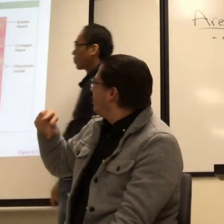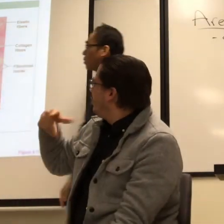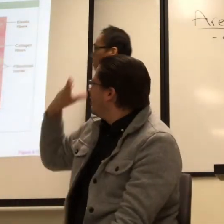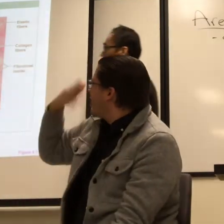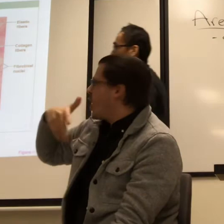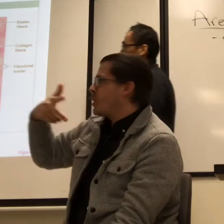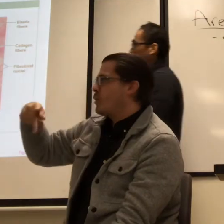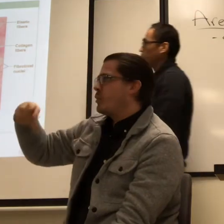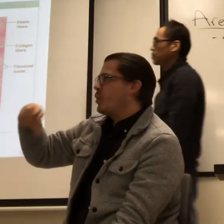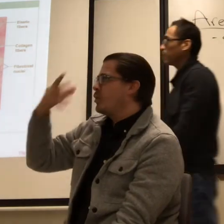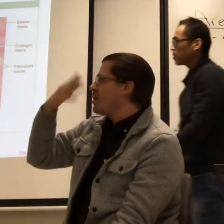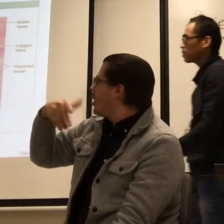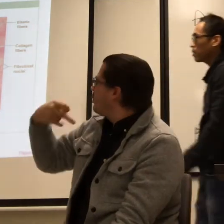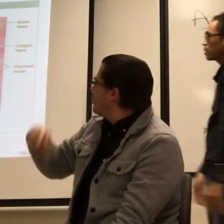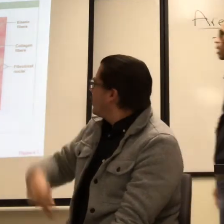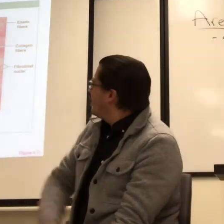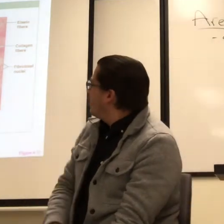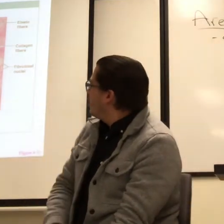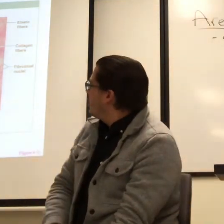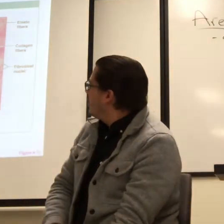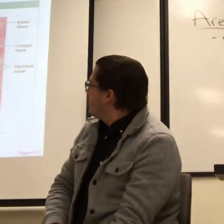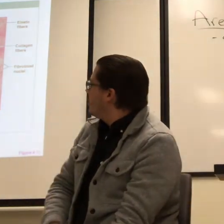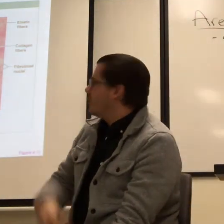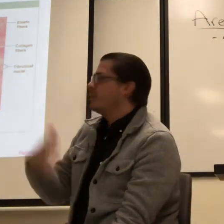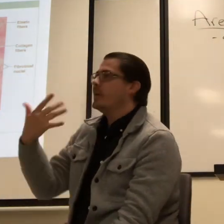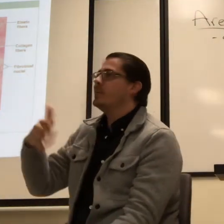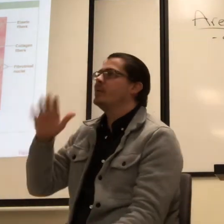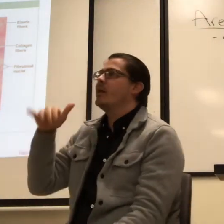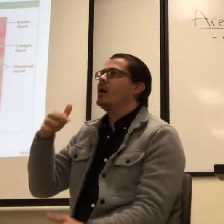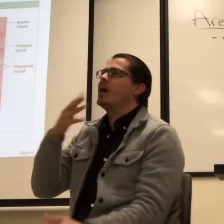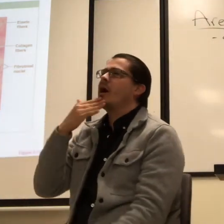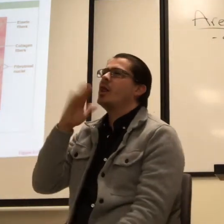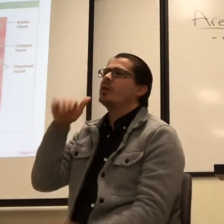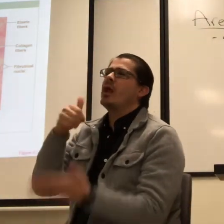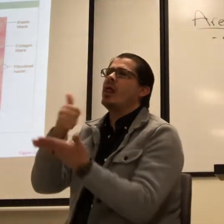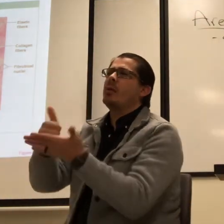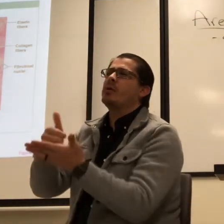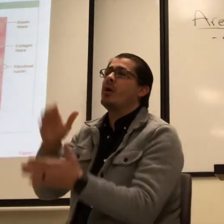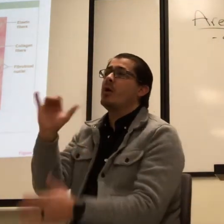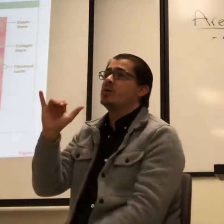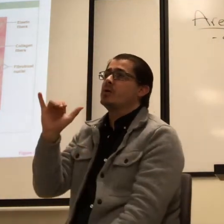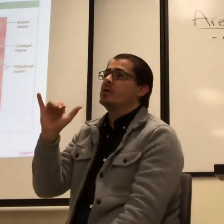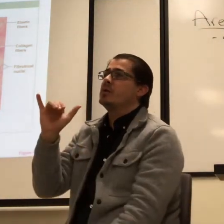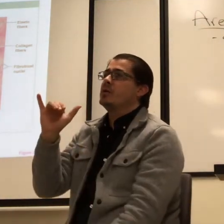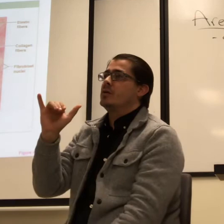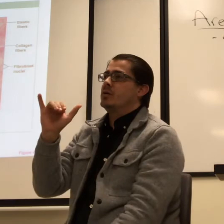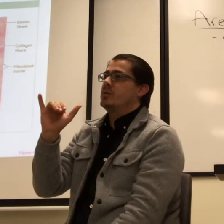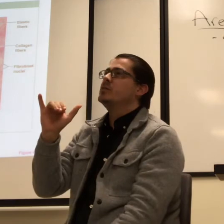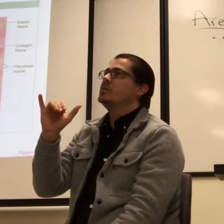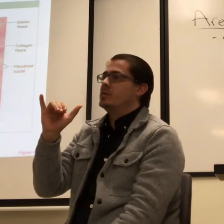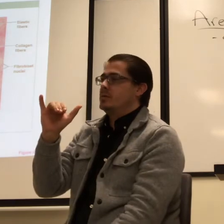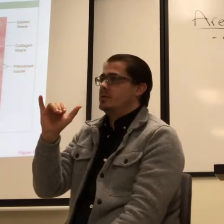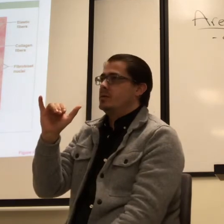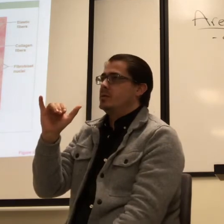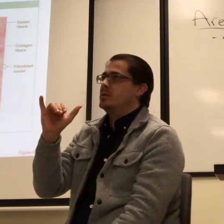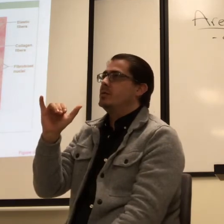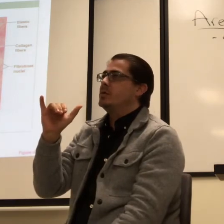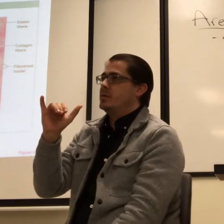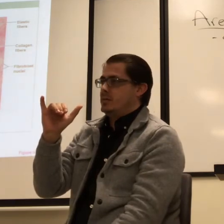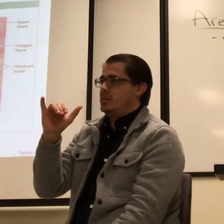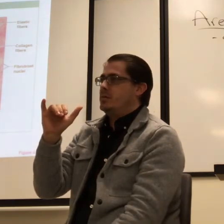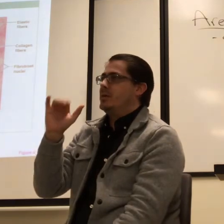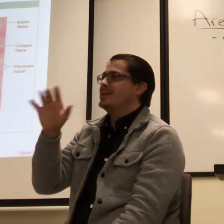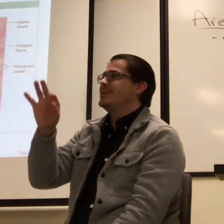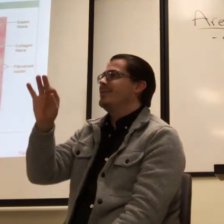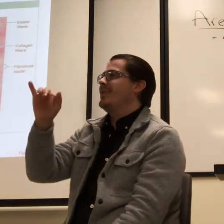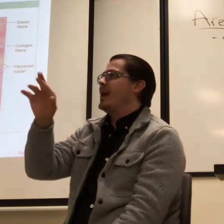dark purple, okay? So maybe the colors can be your clue, as well as the thickness of the fibers. The collagen fibers are much more